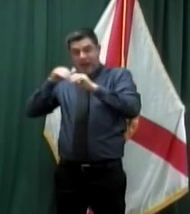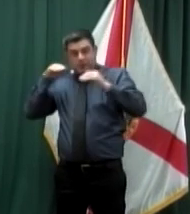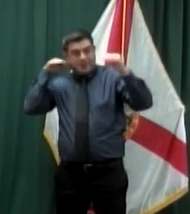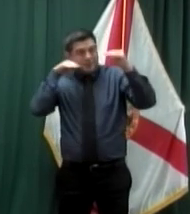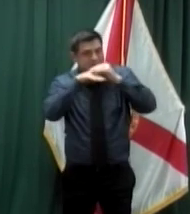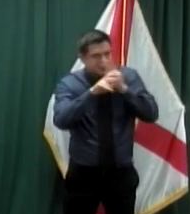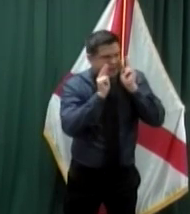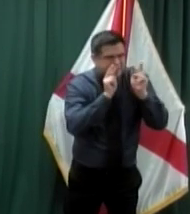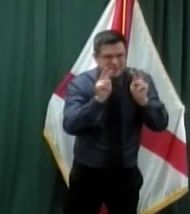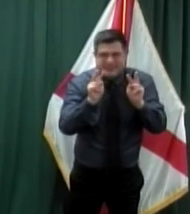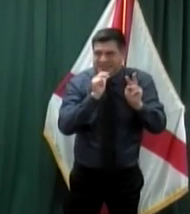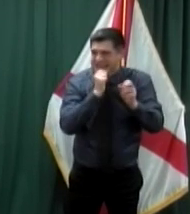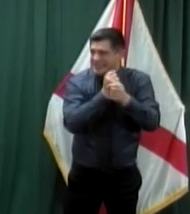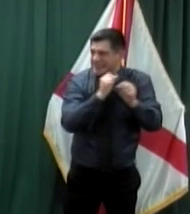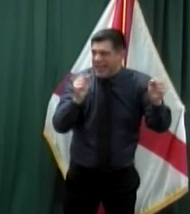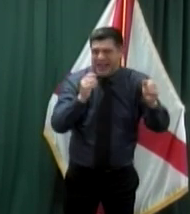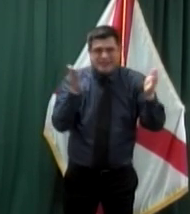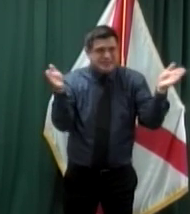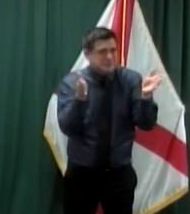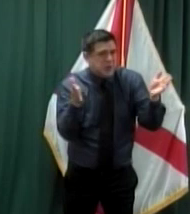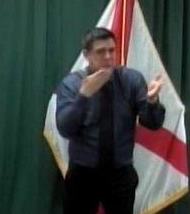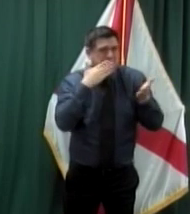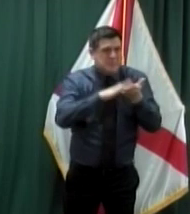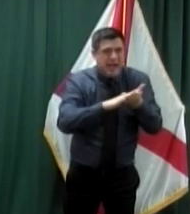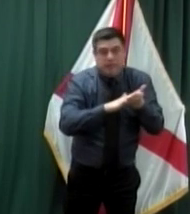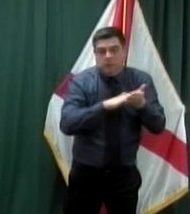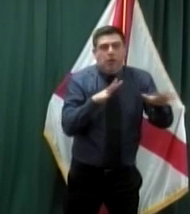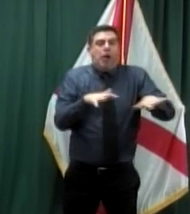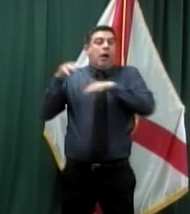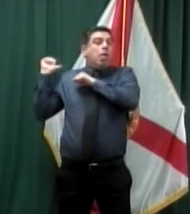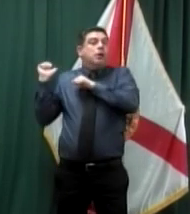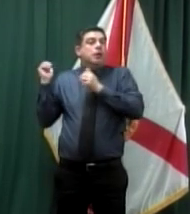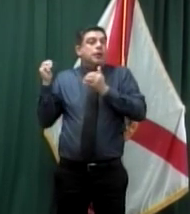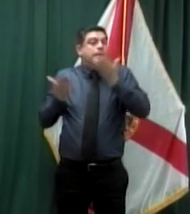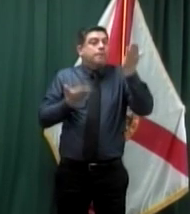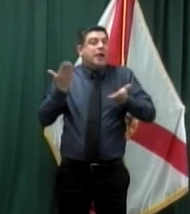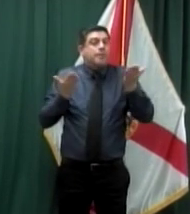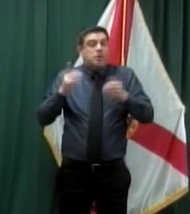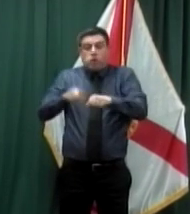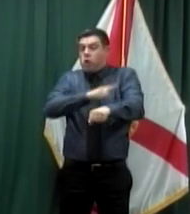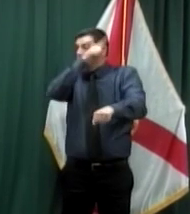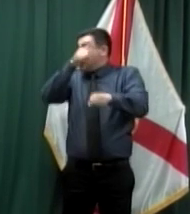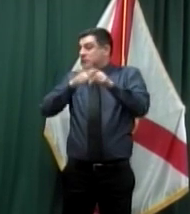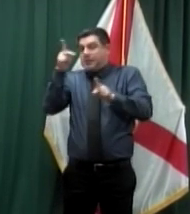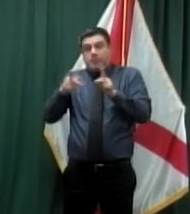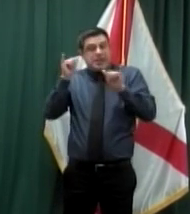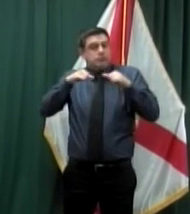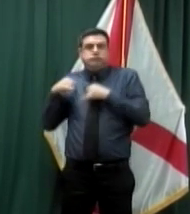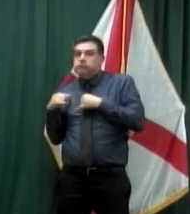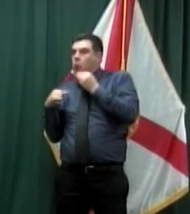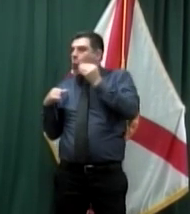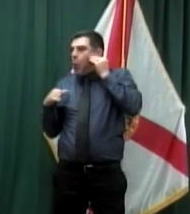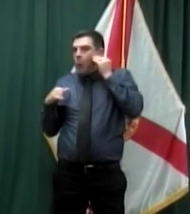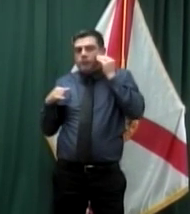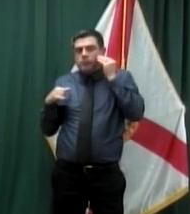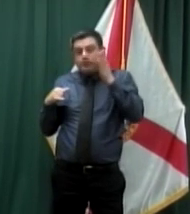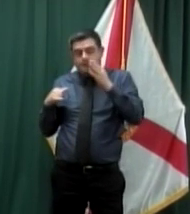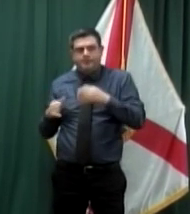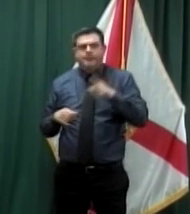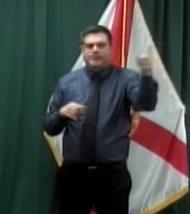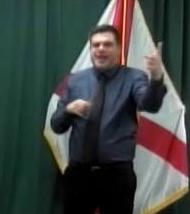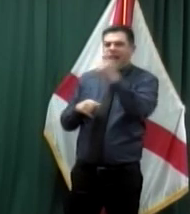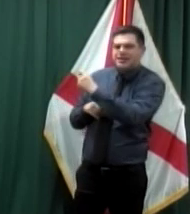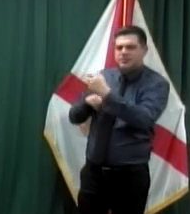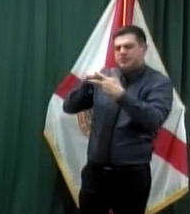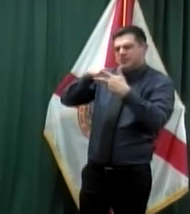show they're not going to come back, and maybe for quite some time. Well, you mentioned it not for some time. Questions 2 and 3 were, are you ready to dine in,